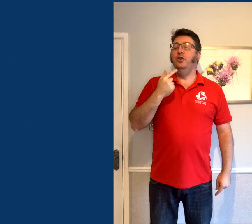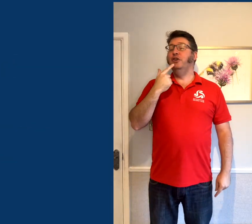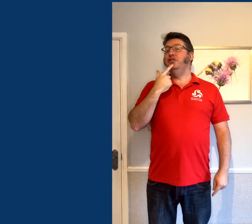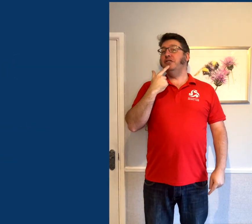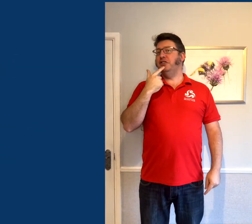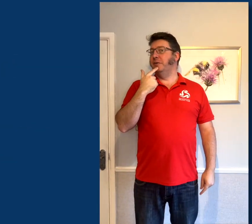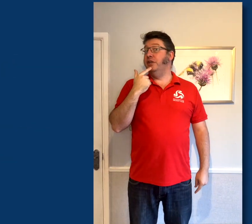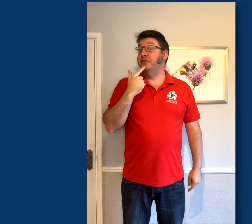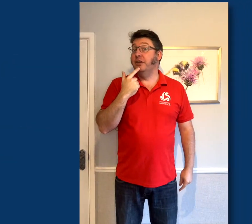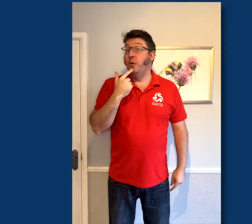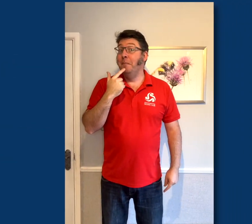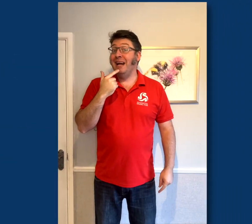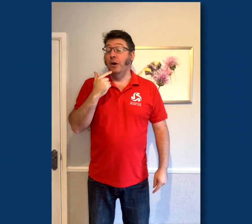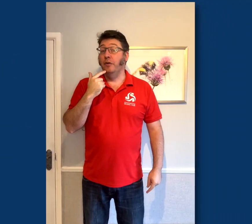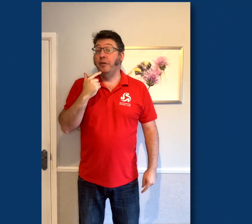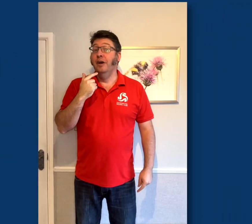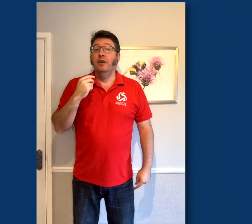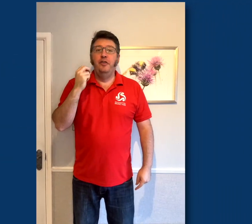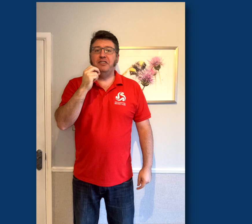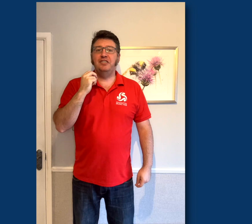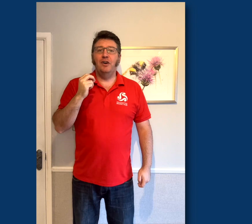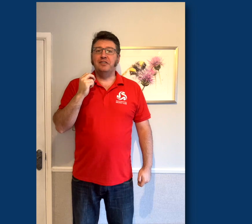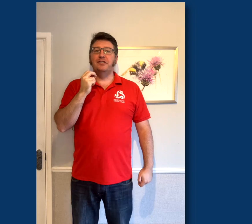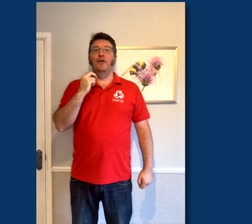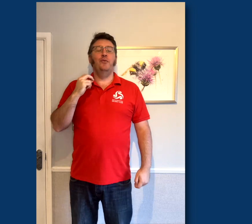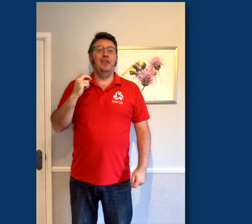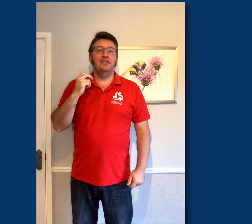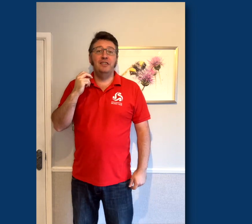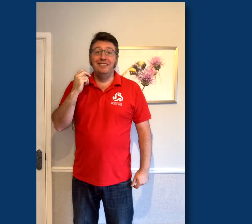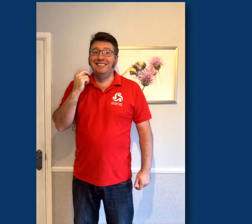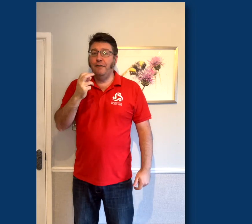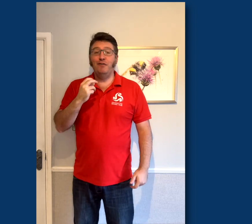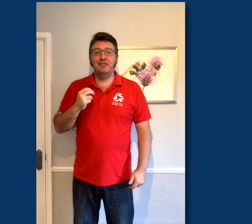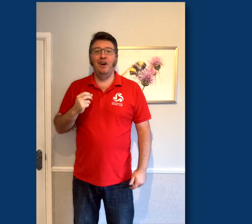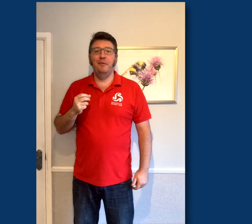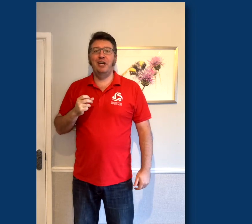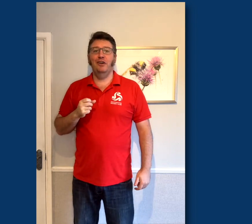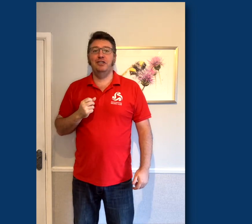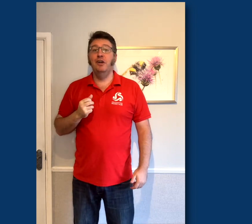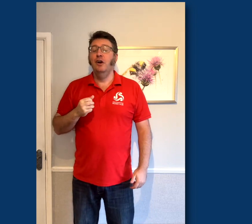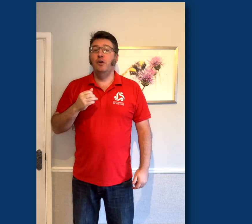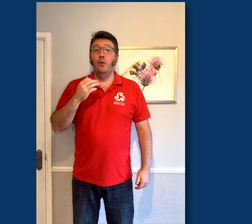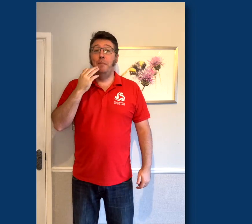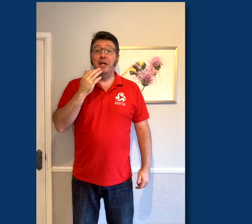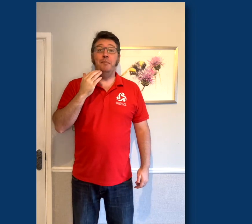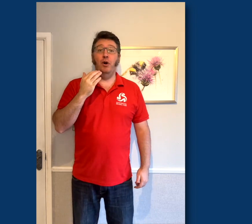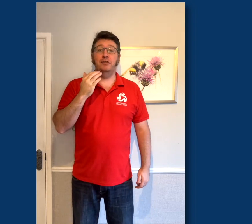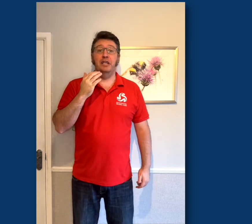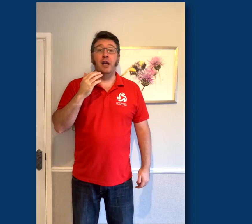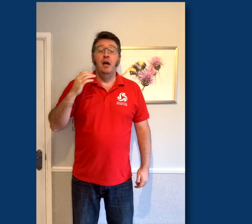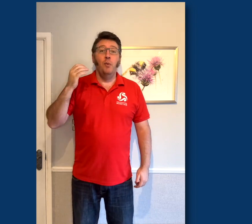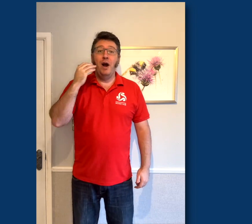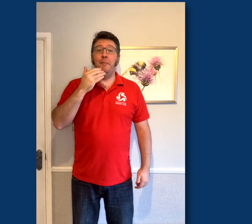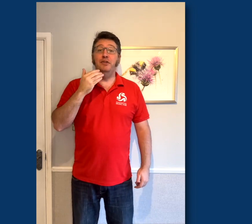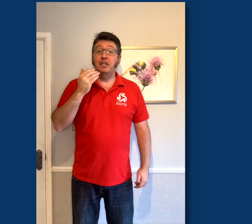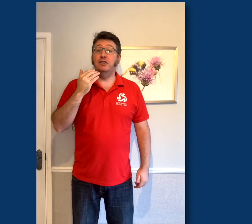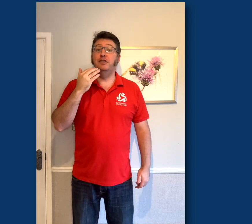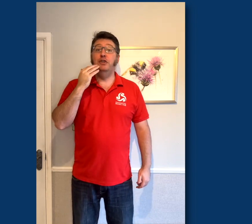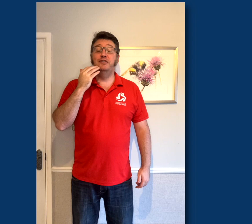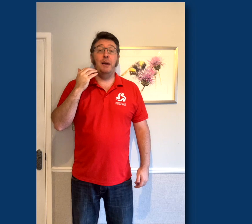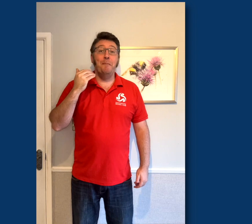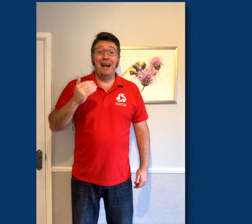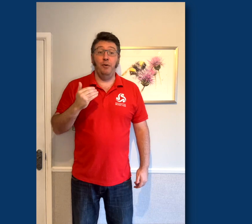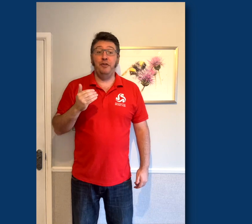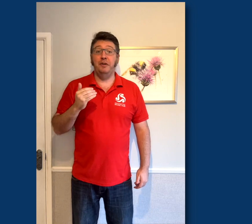Or you can just do it using your mouth. This starts us off with a different style of percussion called beatboxing, where